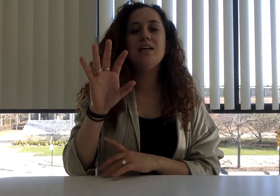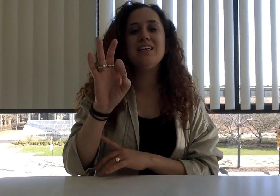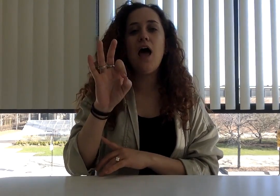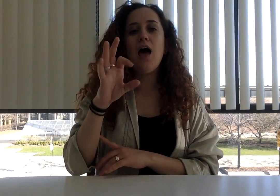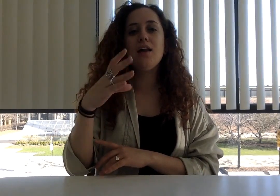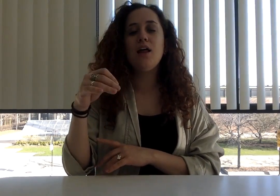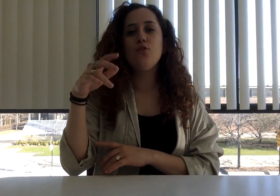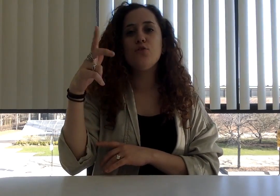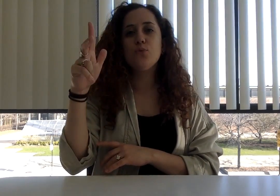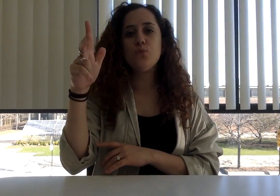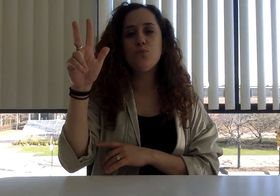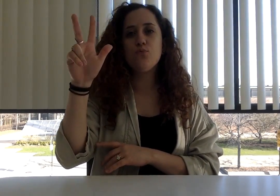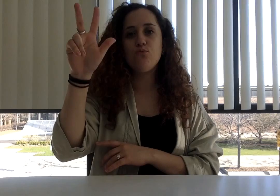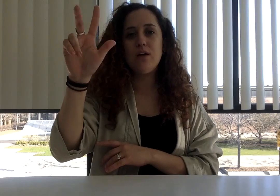Similarly, for number 3,